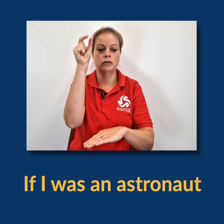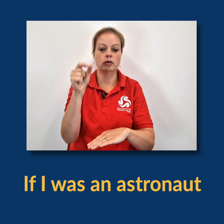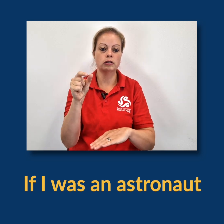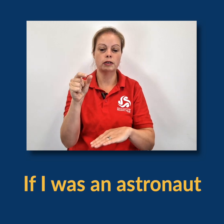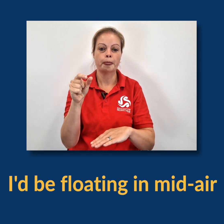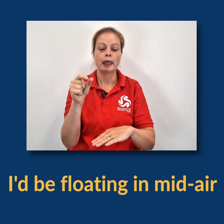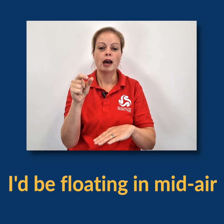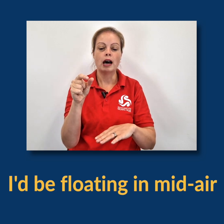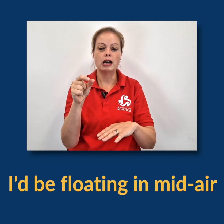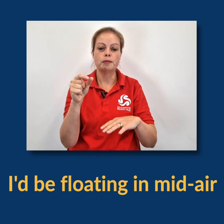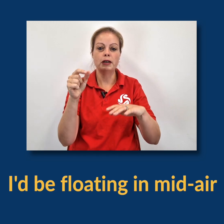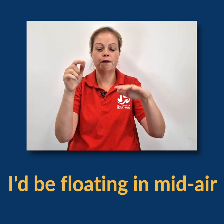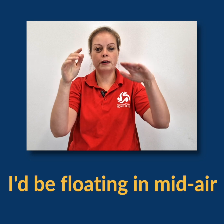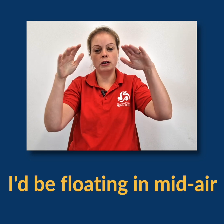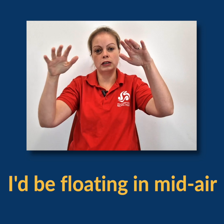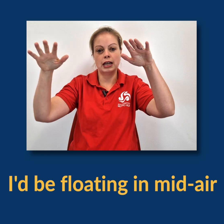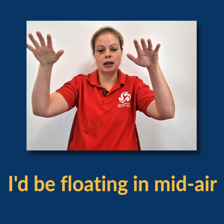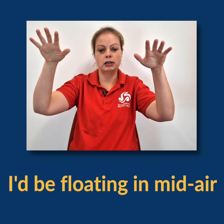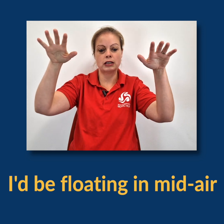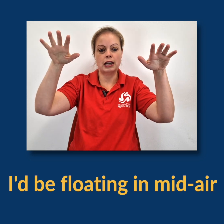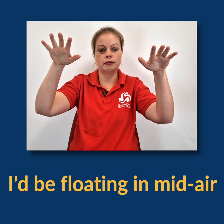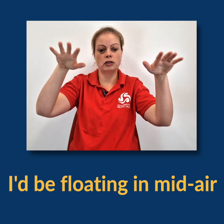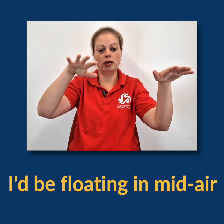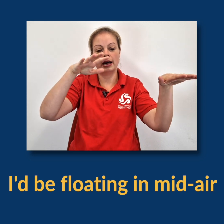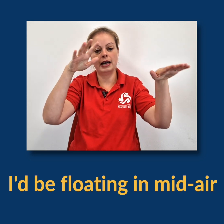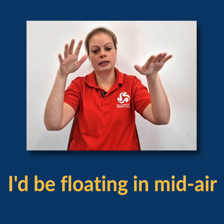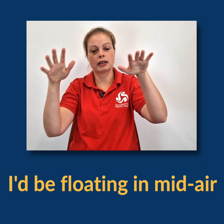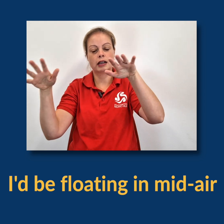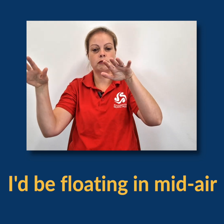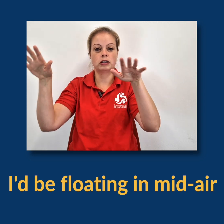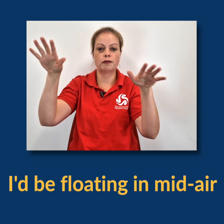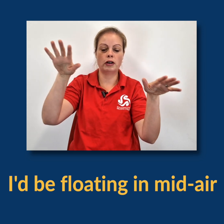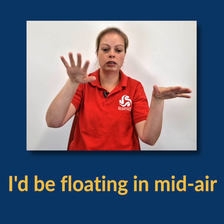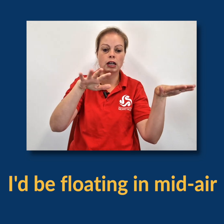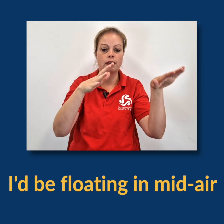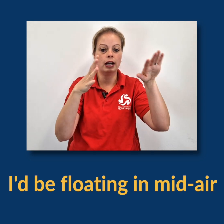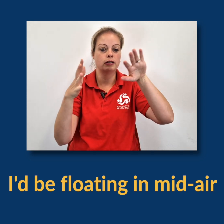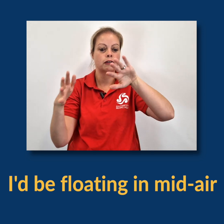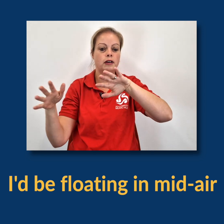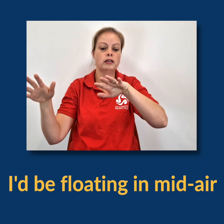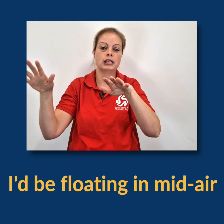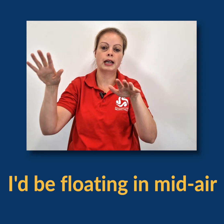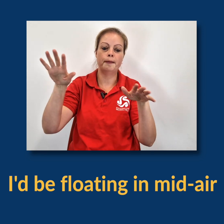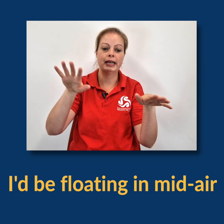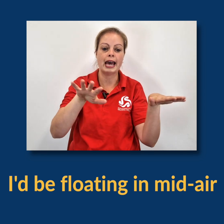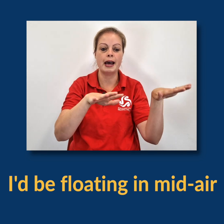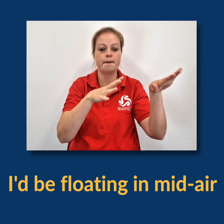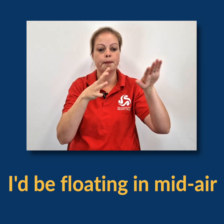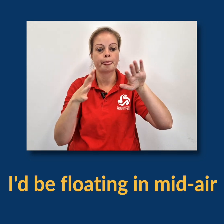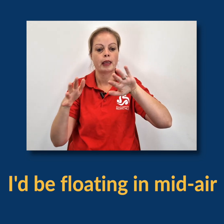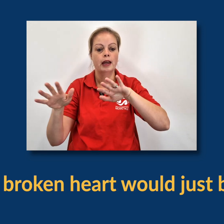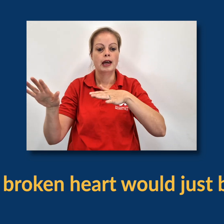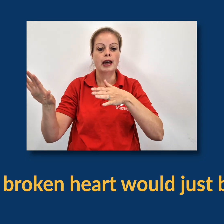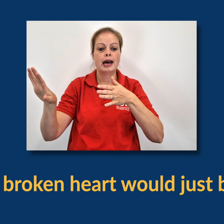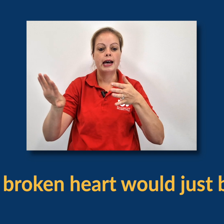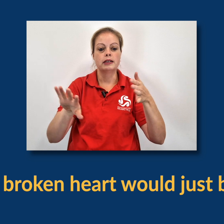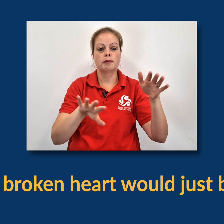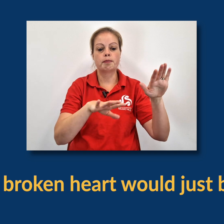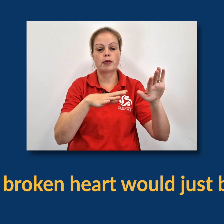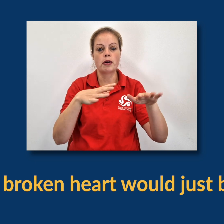astronaut, I'd be floating, and we're just going to have two hands kind of just floating around, floating in midair. And a